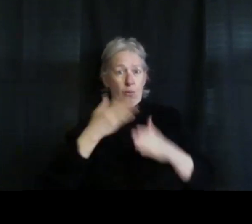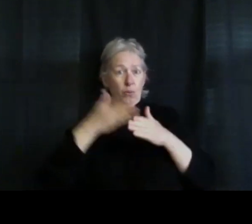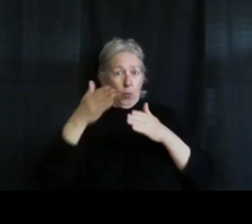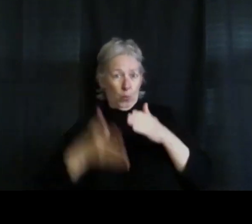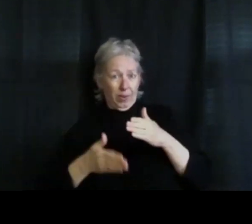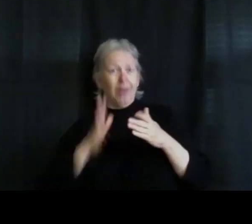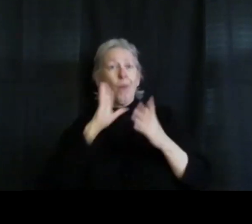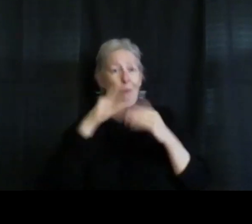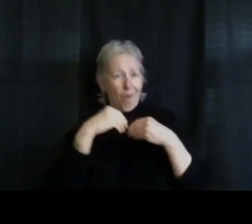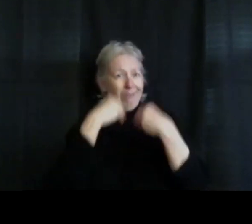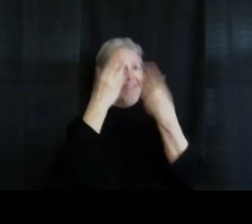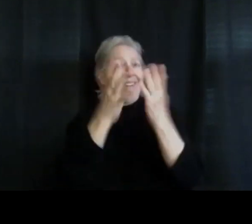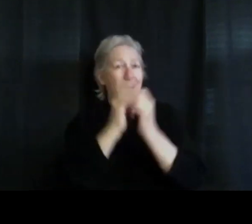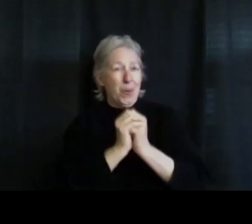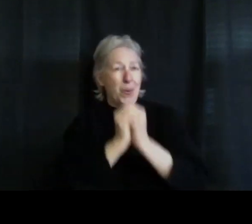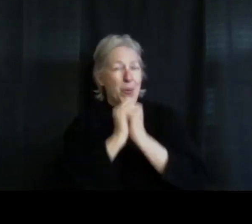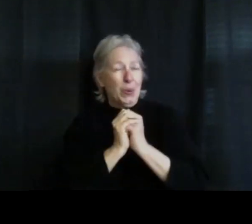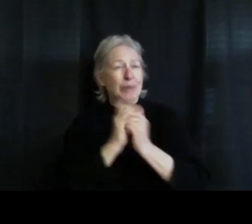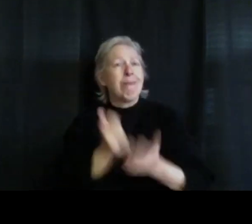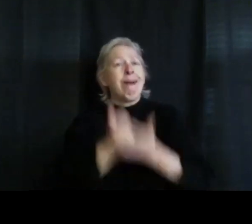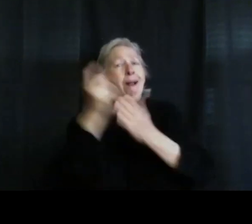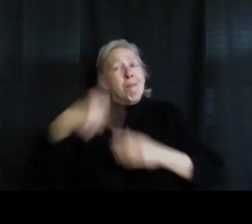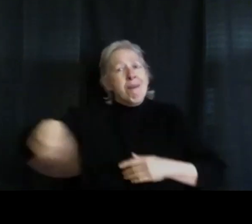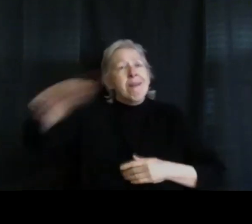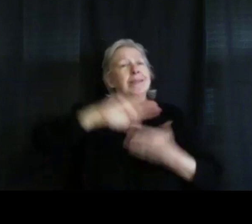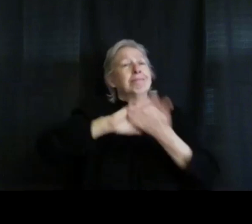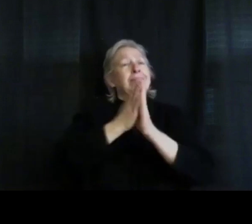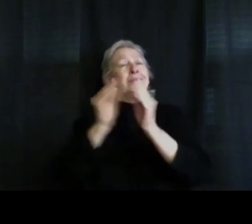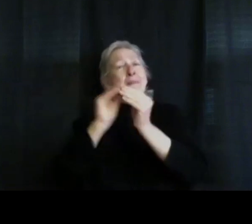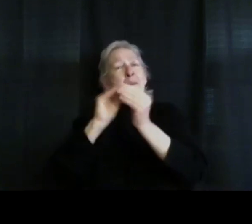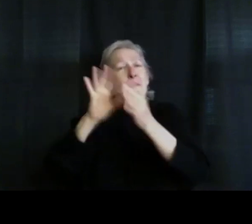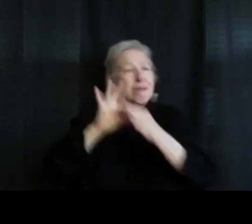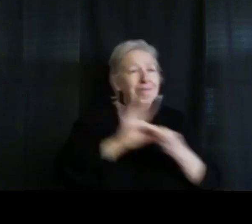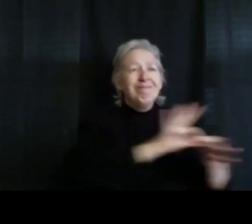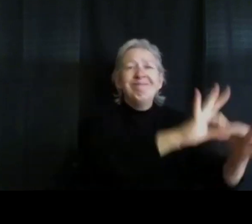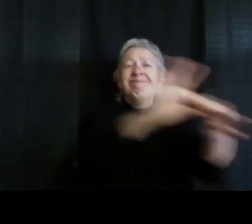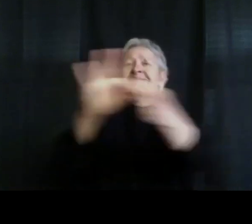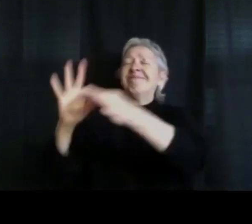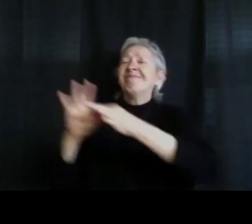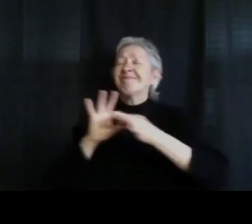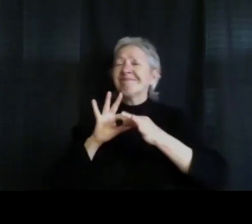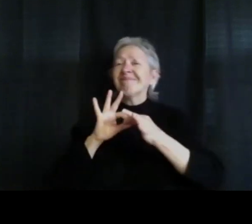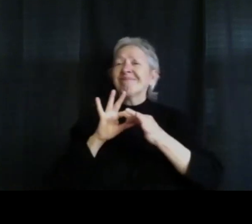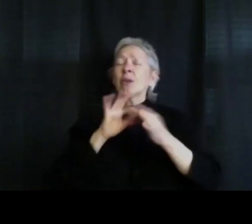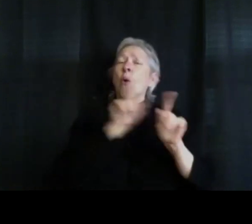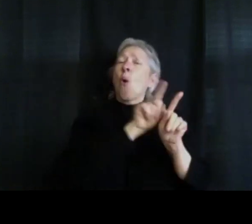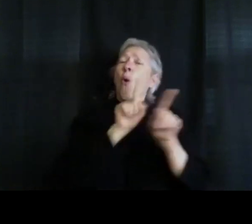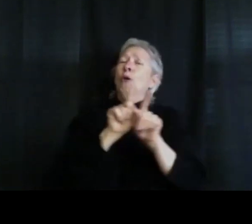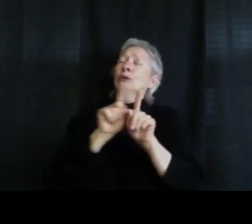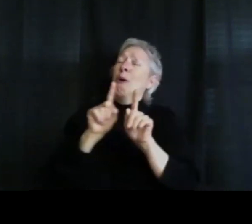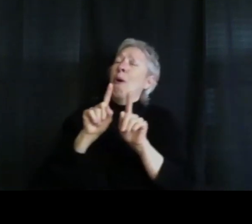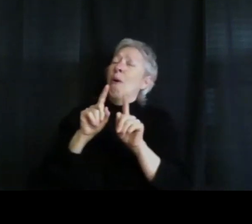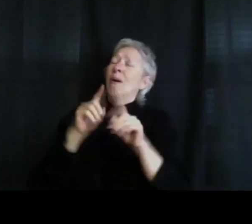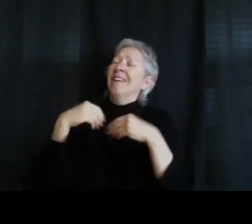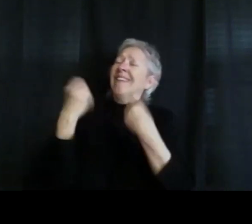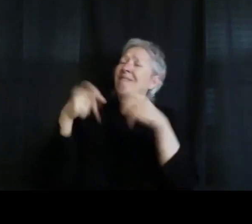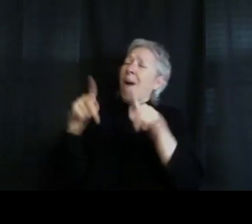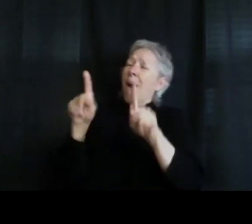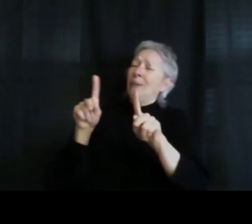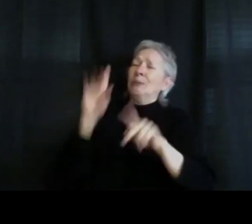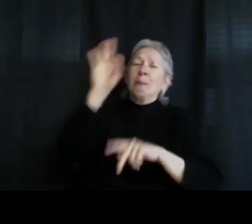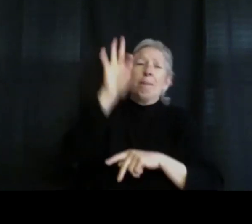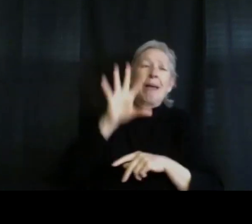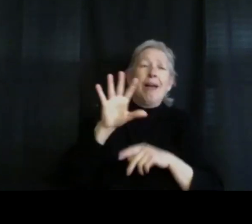strengthen our synod faith community and also to provide a small respite for congregational worship